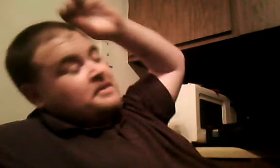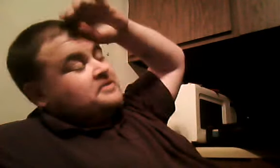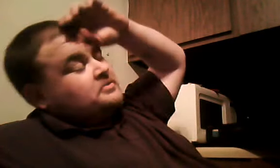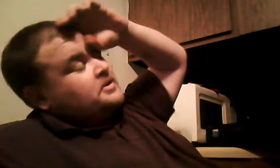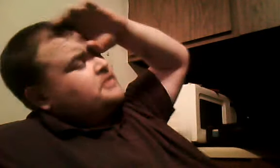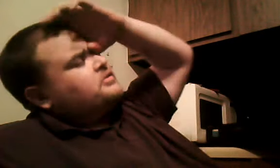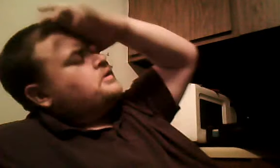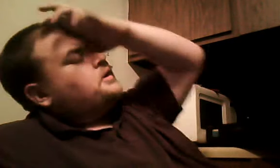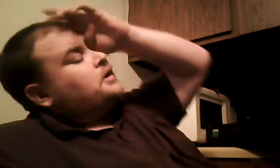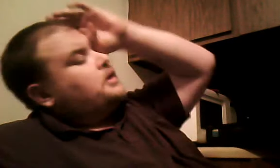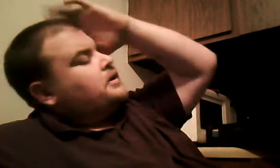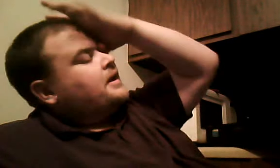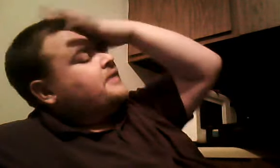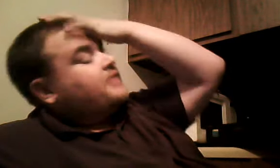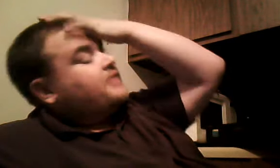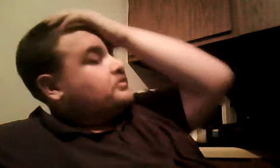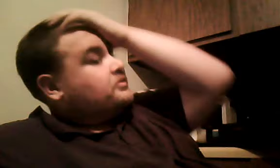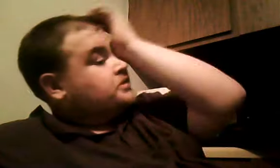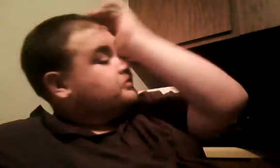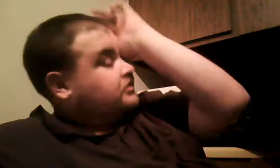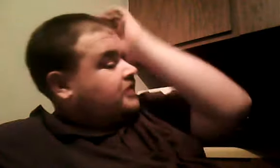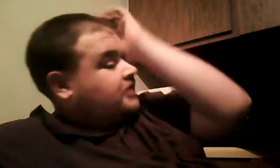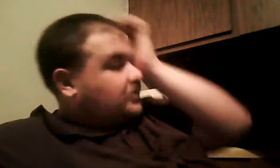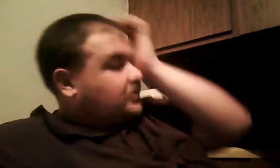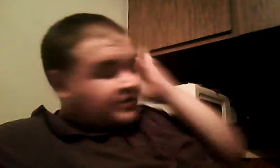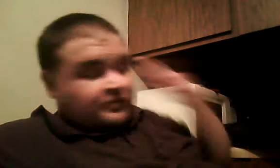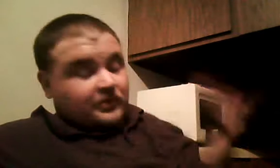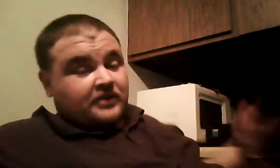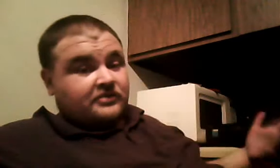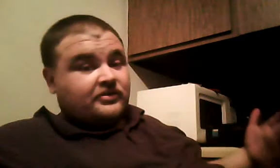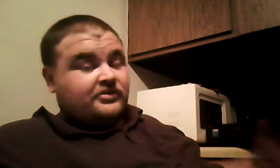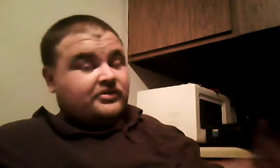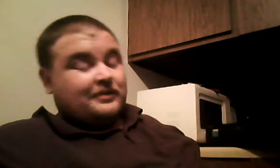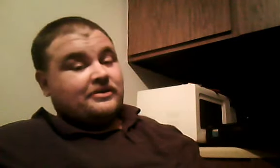match from Kendrick and Kaz last week. Which I was kind of hoping to see some more X Division matches.